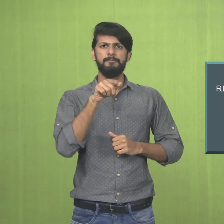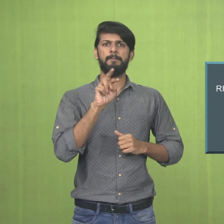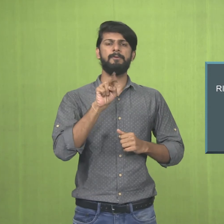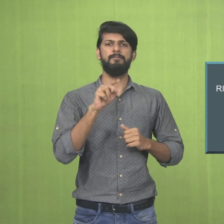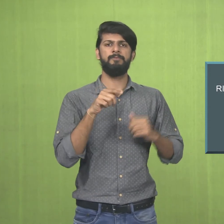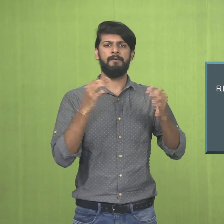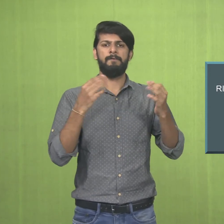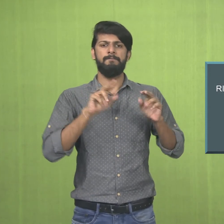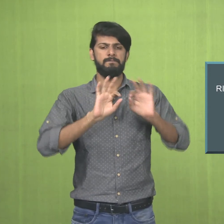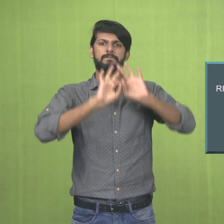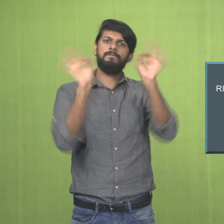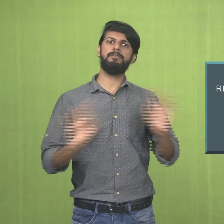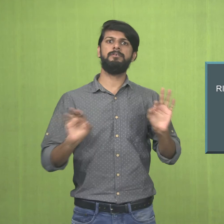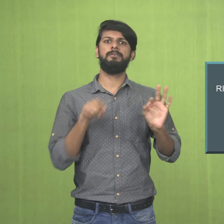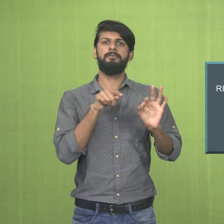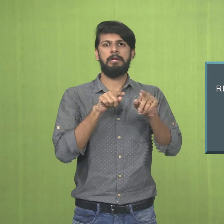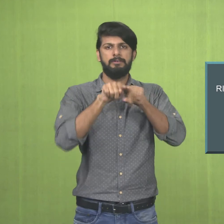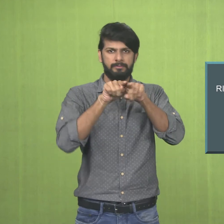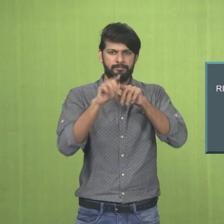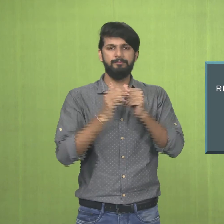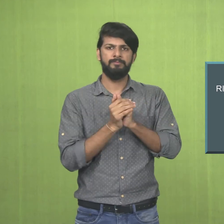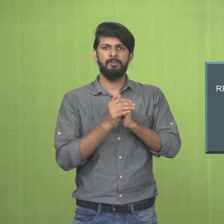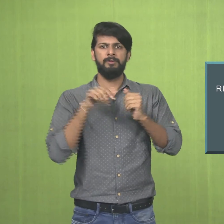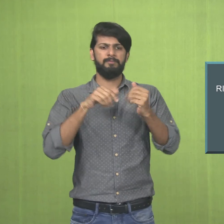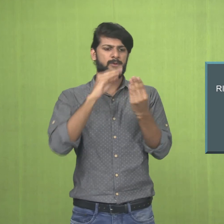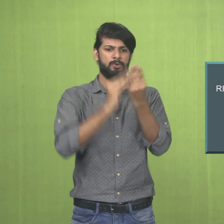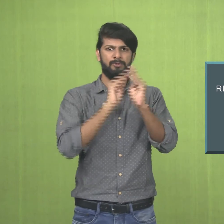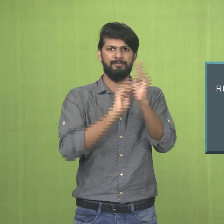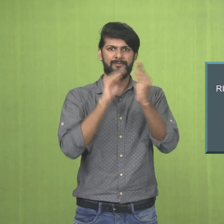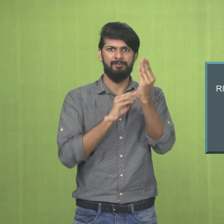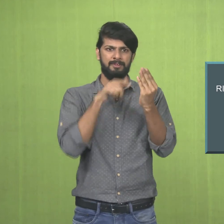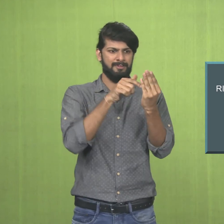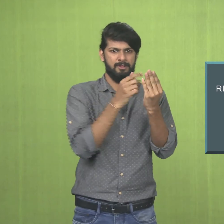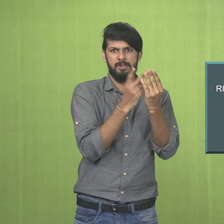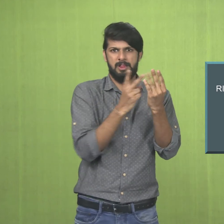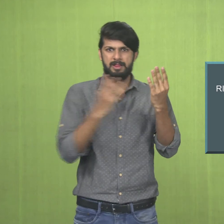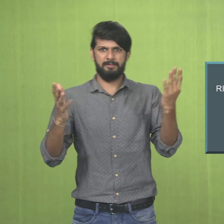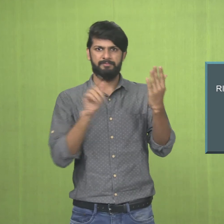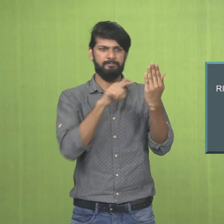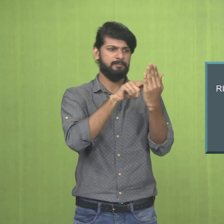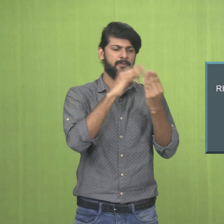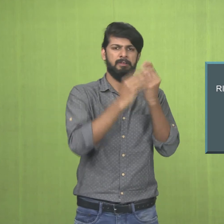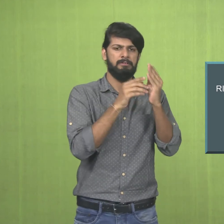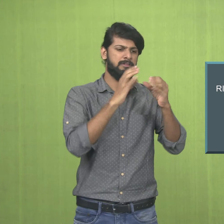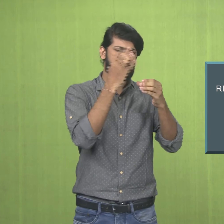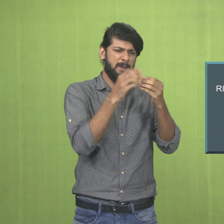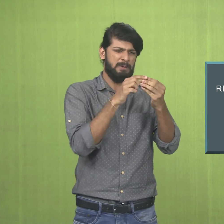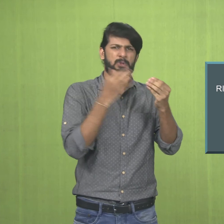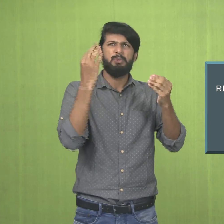Next word, ripening, means something which is mature or completely ready or grown. You see